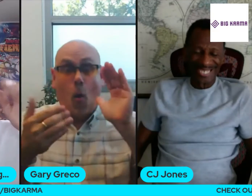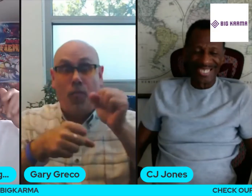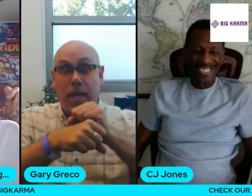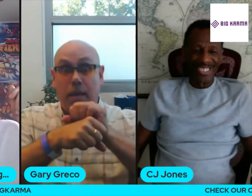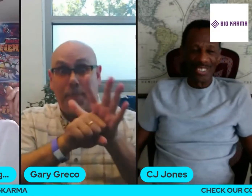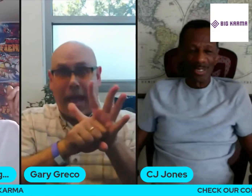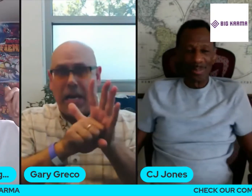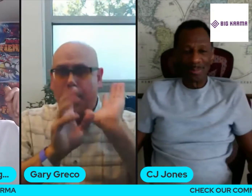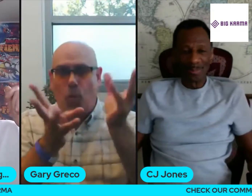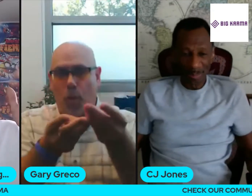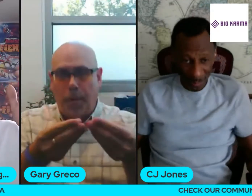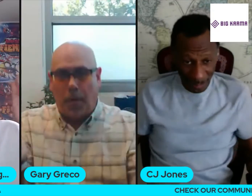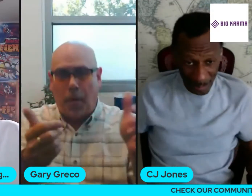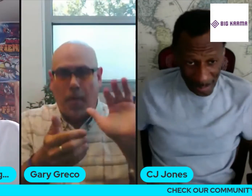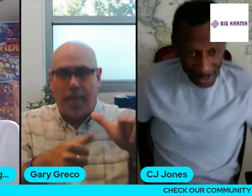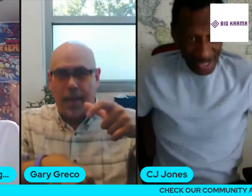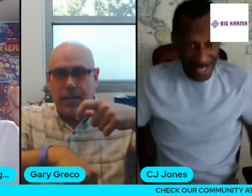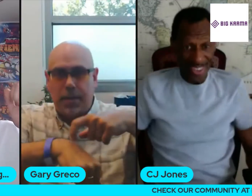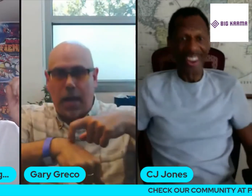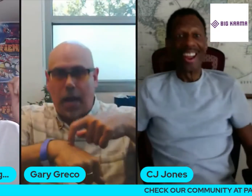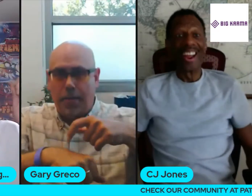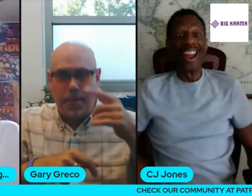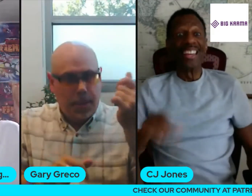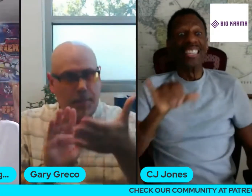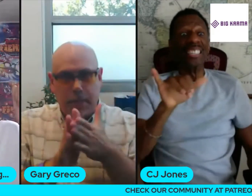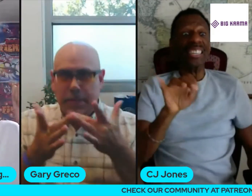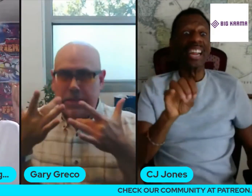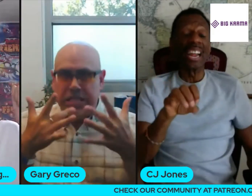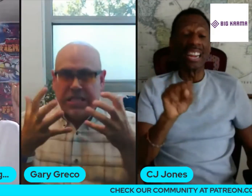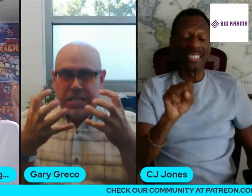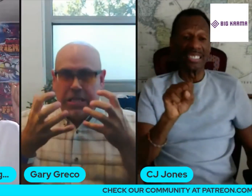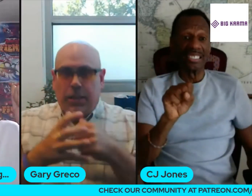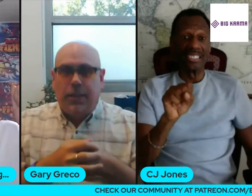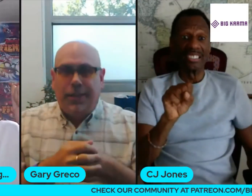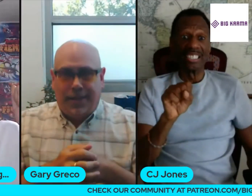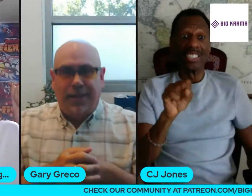by then, because I'm getting desperate about this.